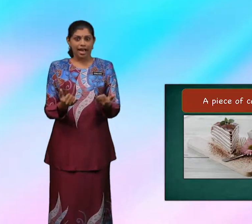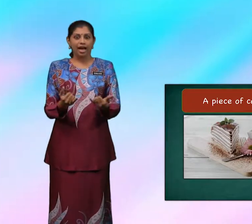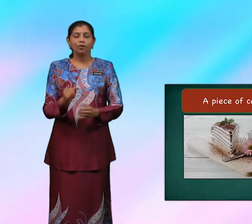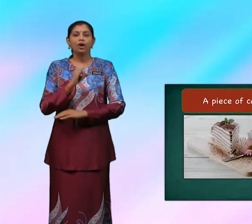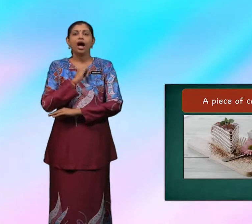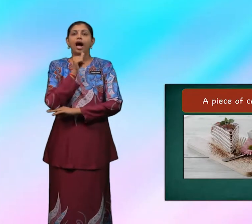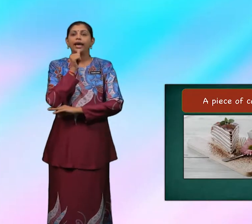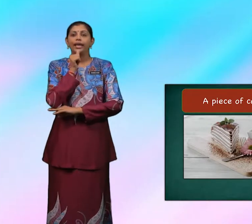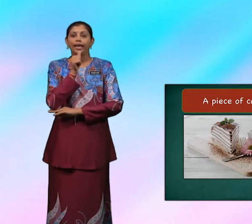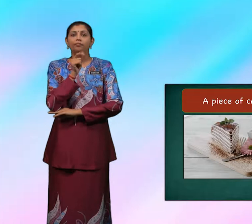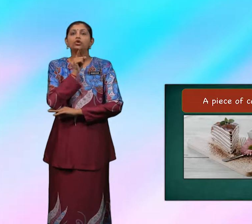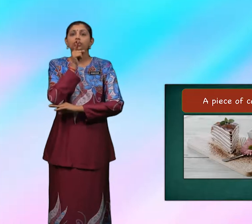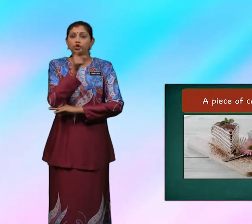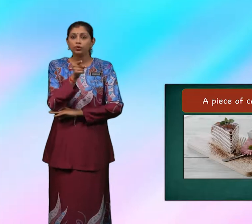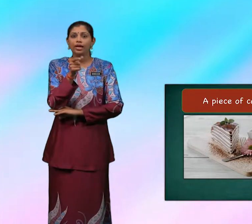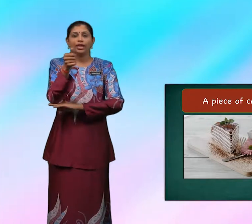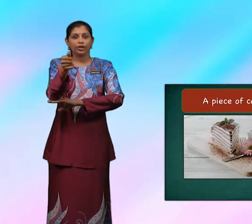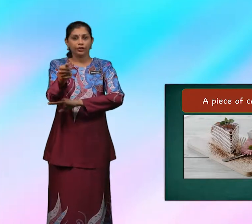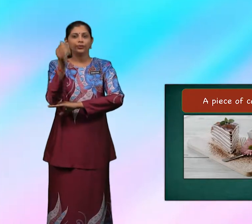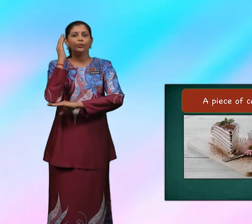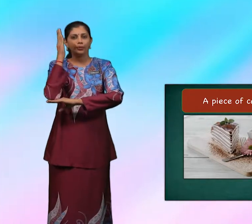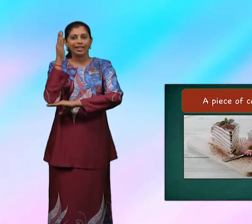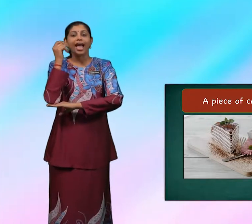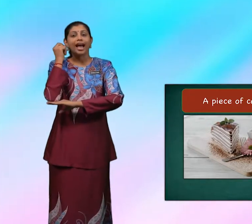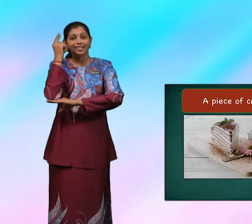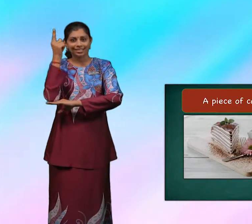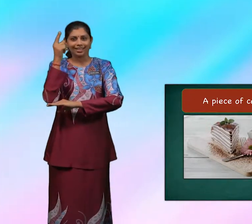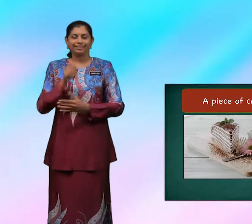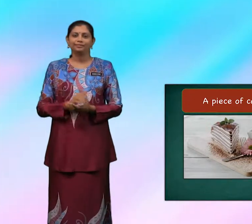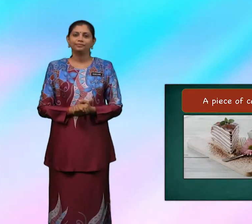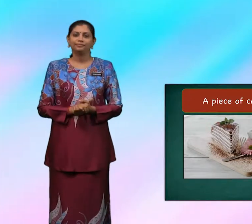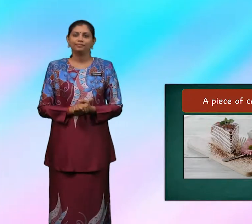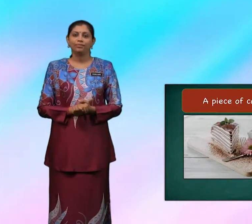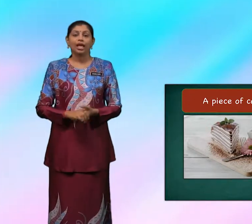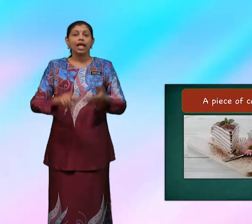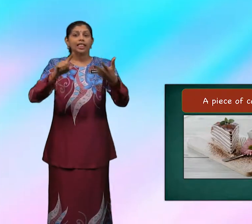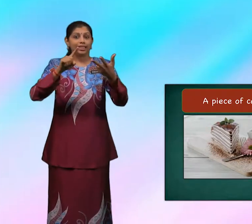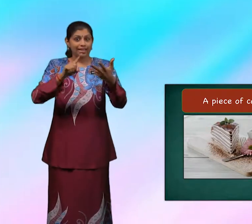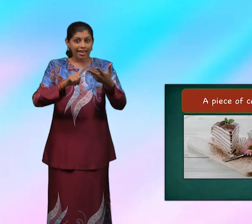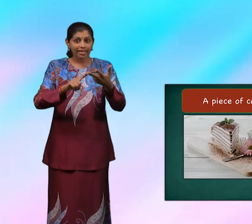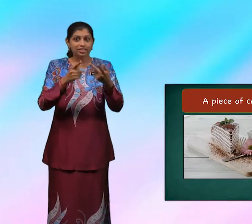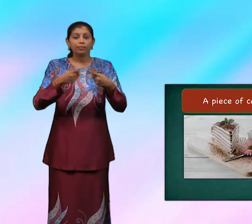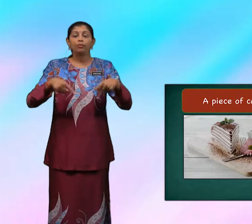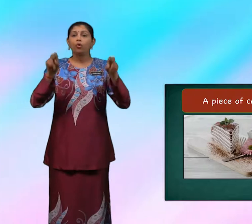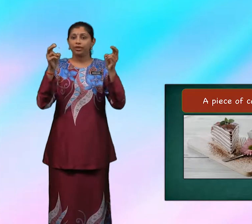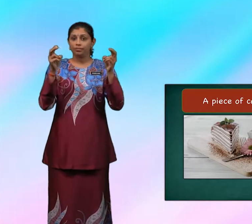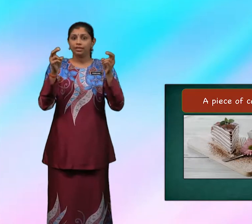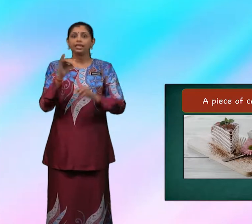Now I am sure you will understand. The next proverb